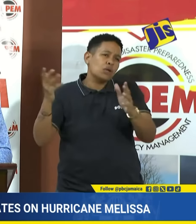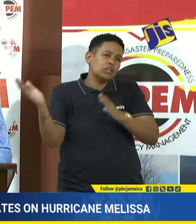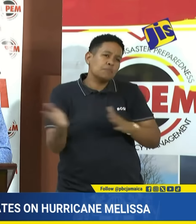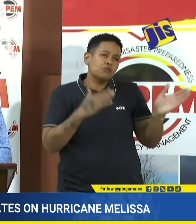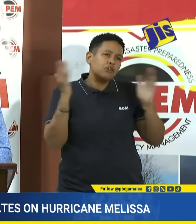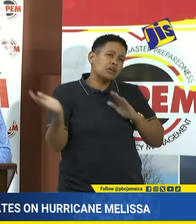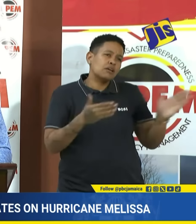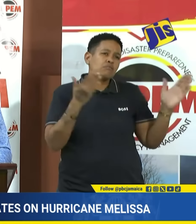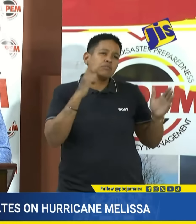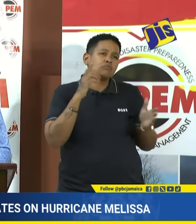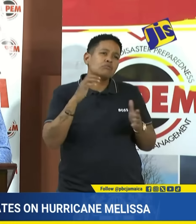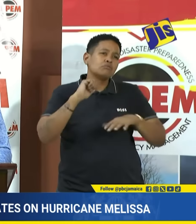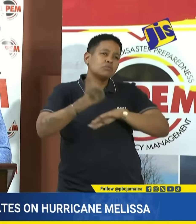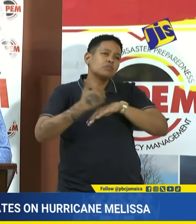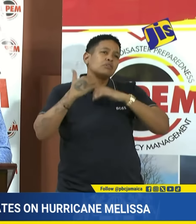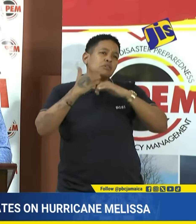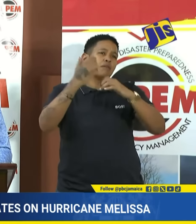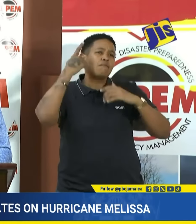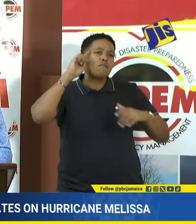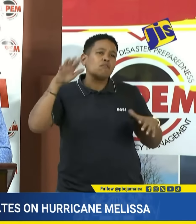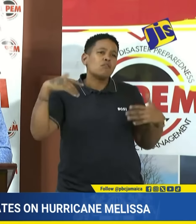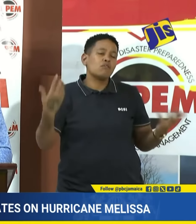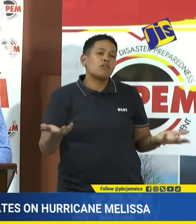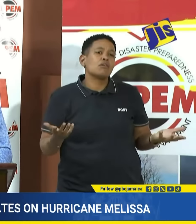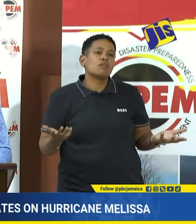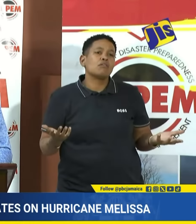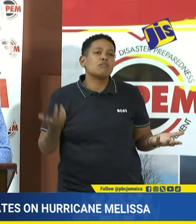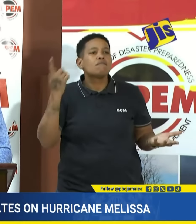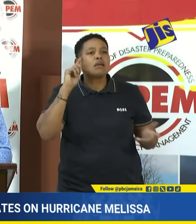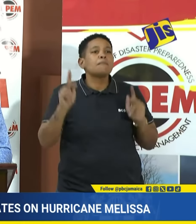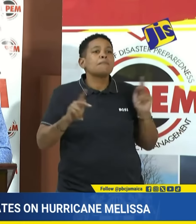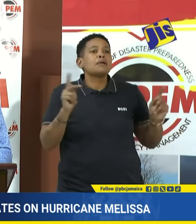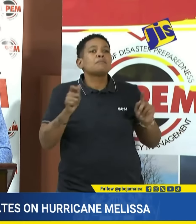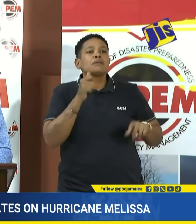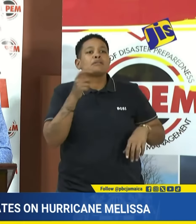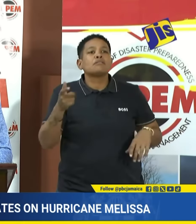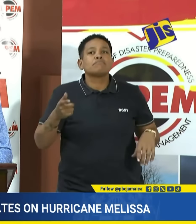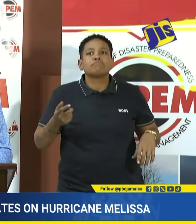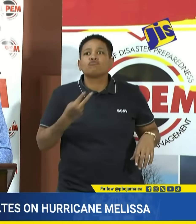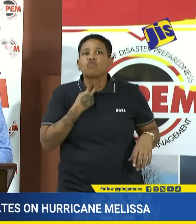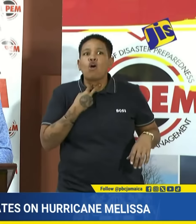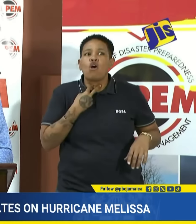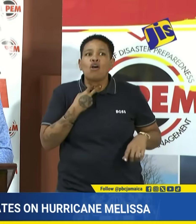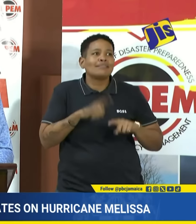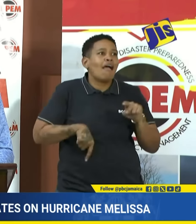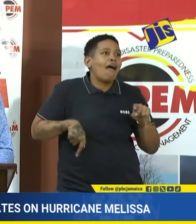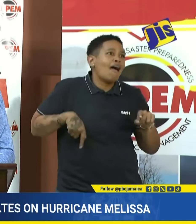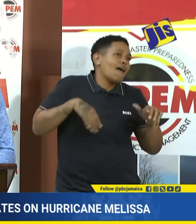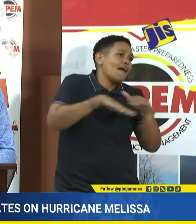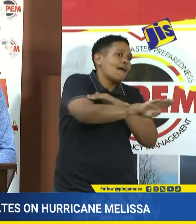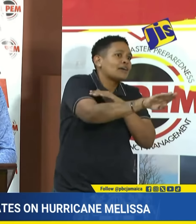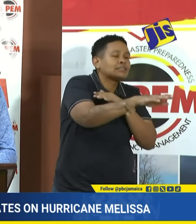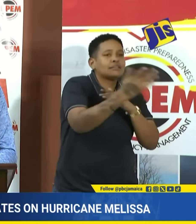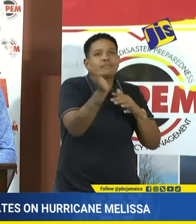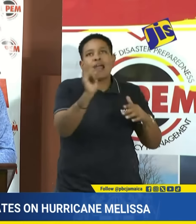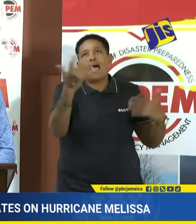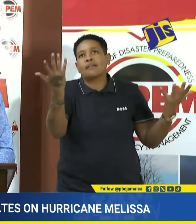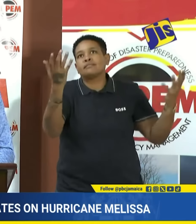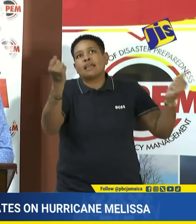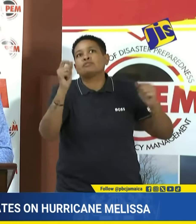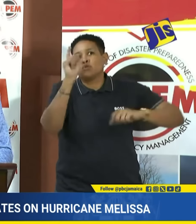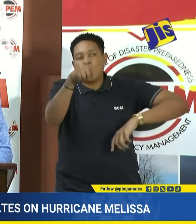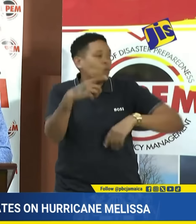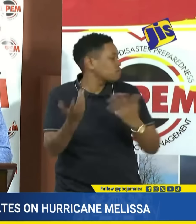the preparations being made for, let us say, people get cut off from being able to,